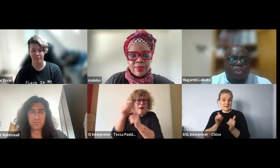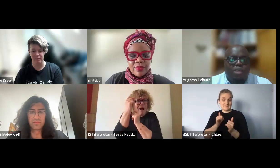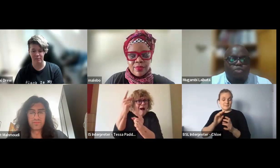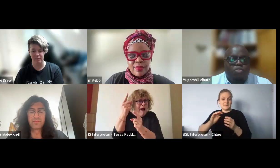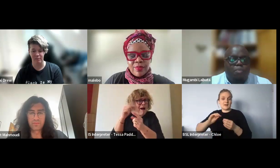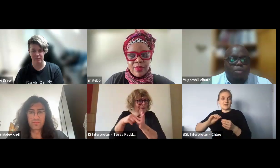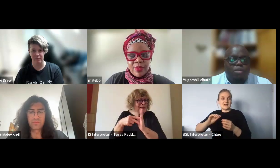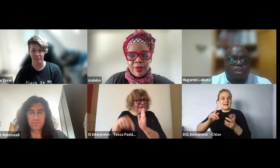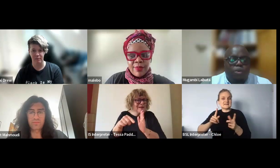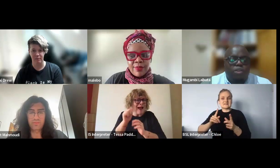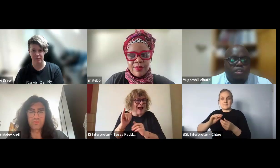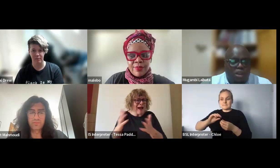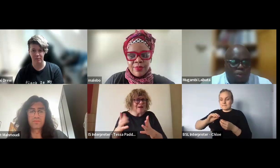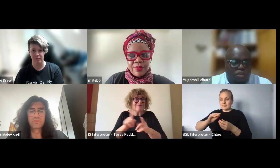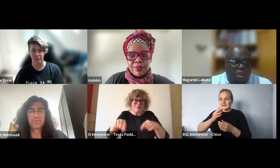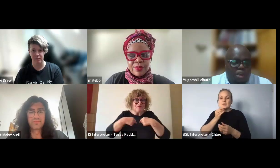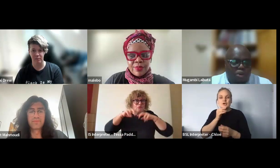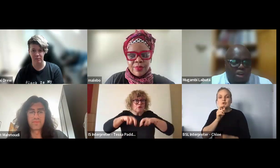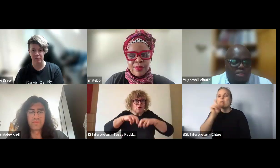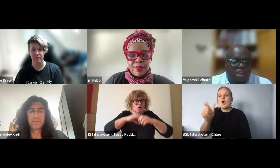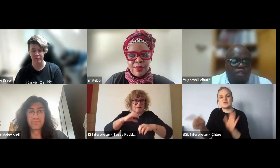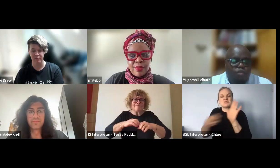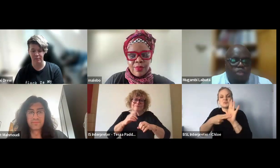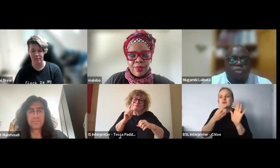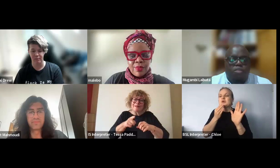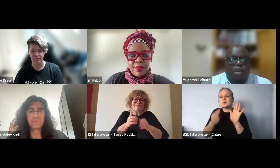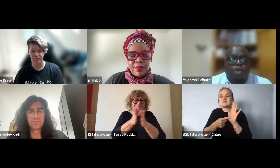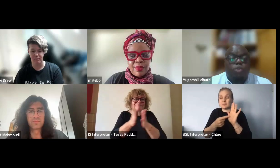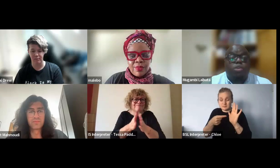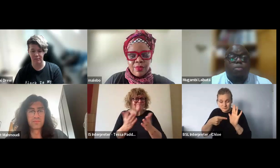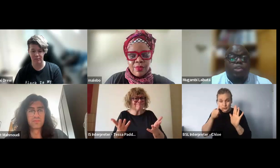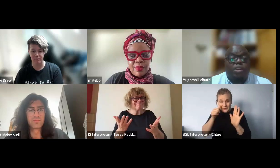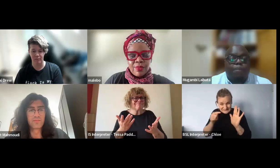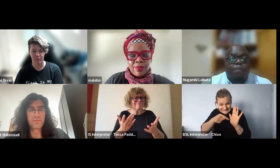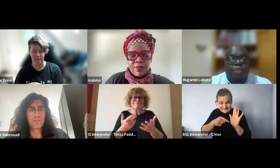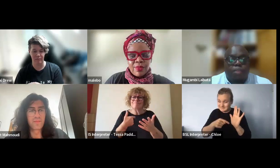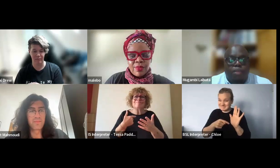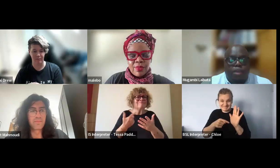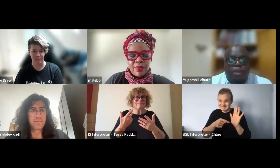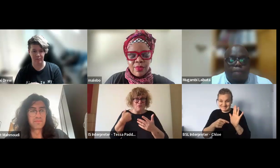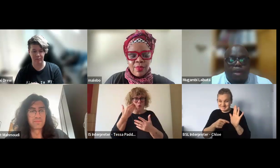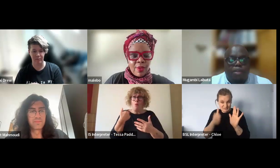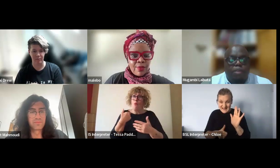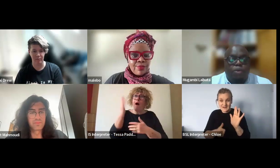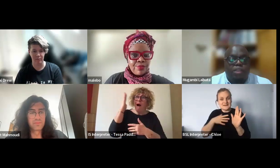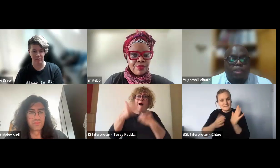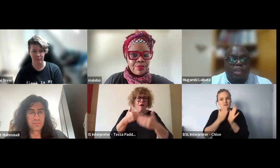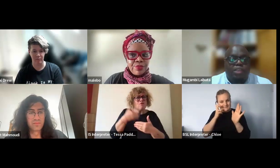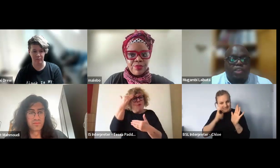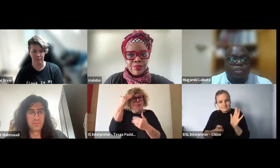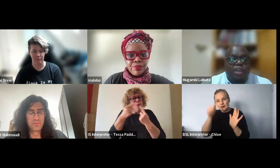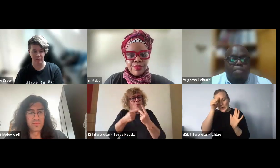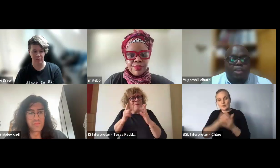but we are not really able to explain what technologies we are talking about. And I think if we do this, and also monitoring the